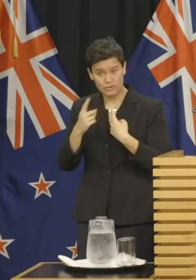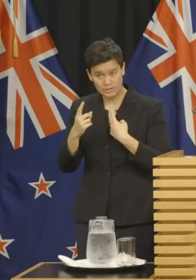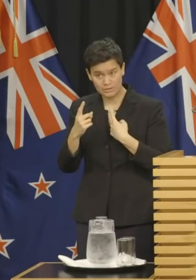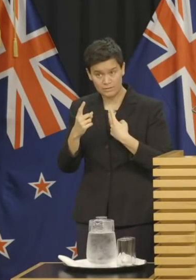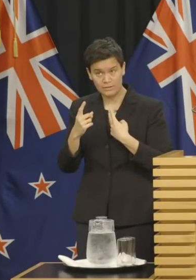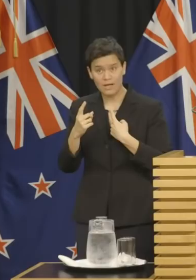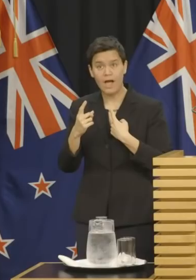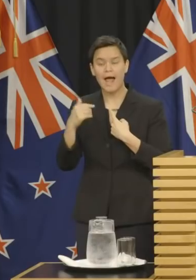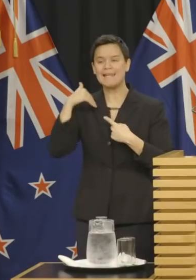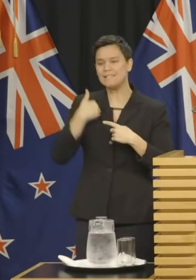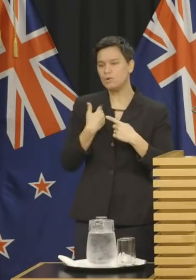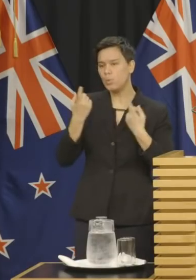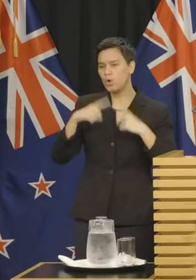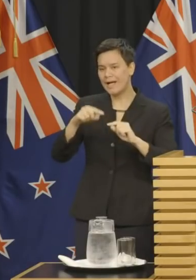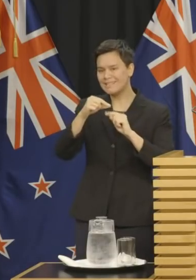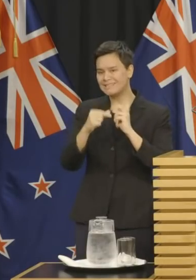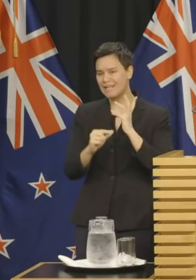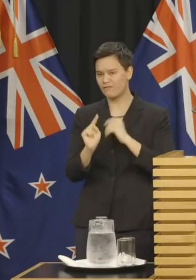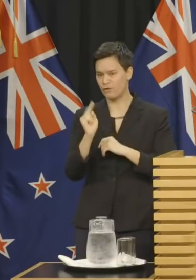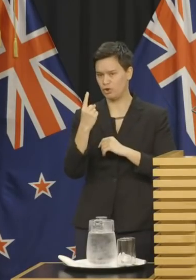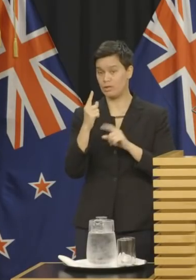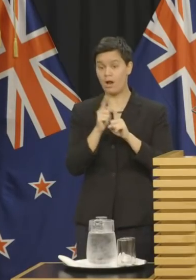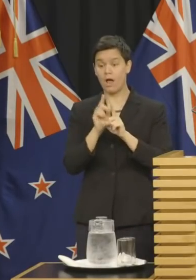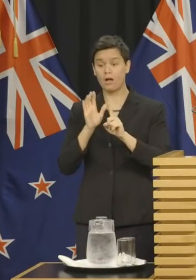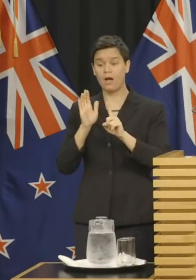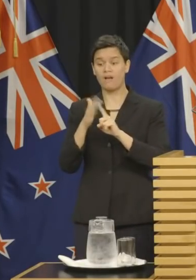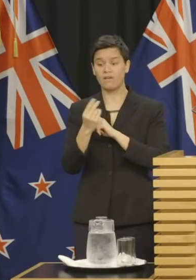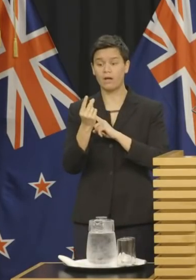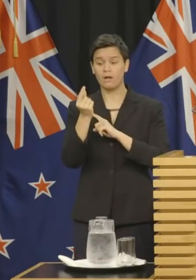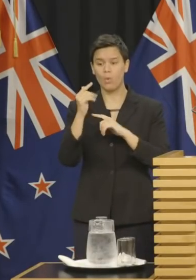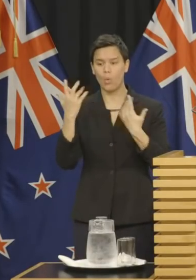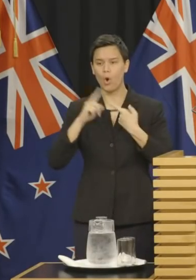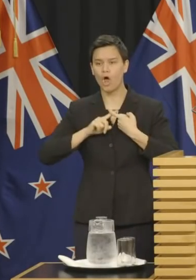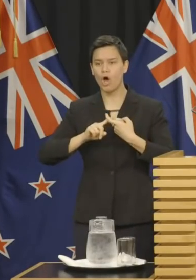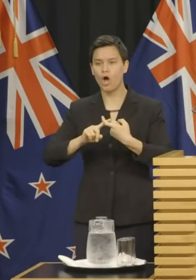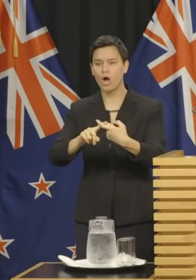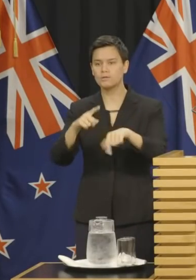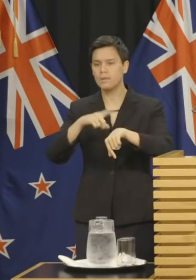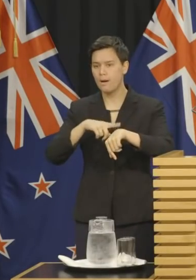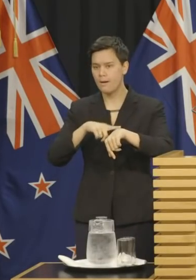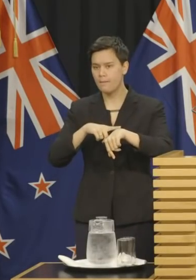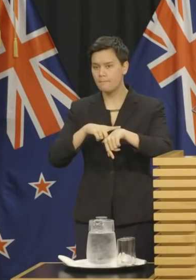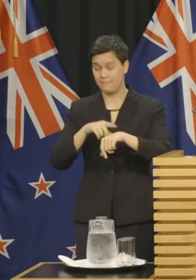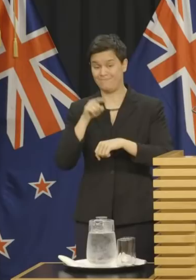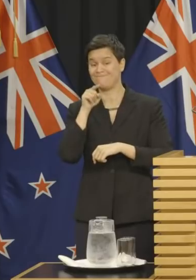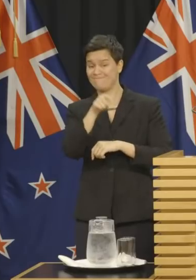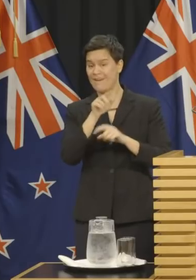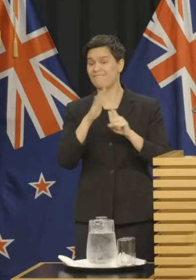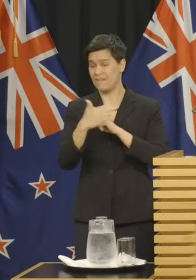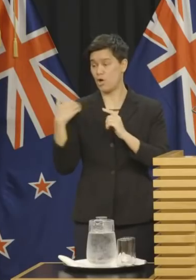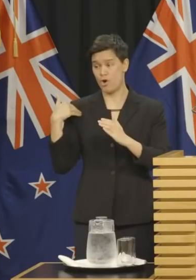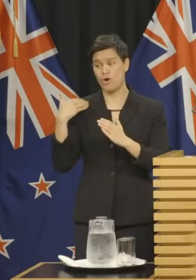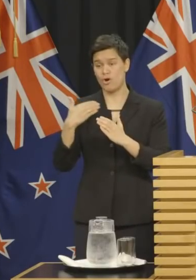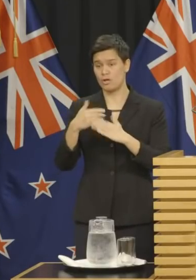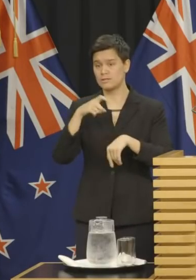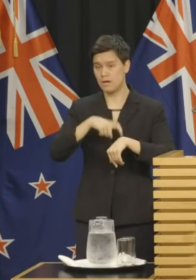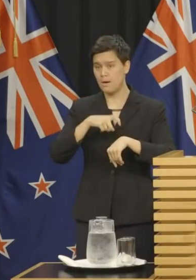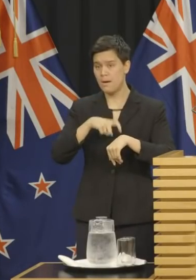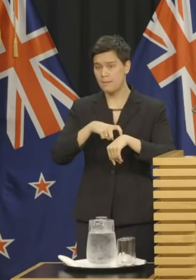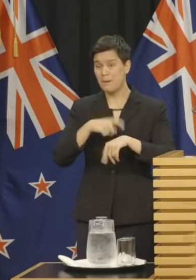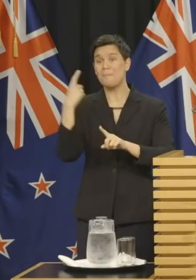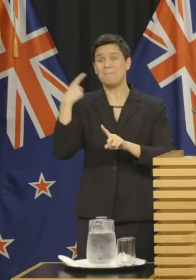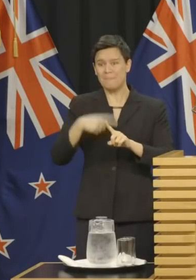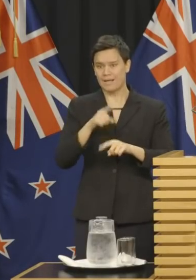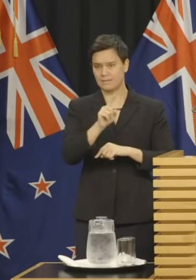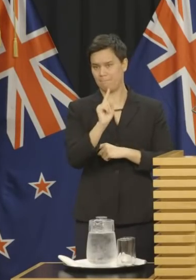time, opening up to the accusation of the inappropriate use of his ministerial role in ministerial office, the fact that he is